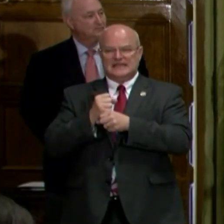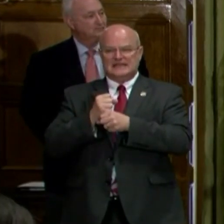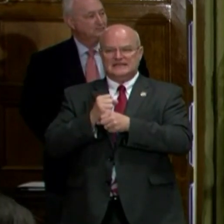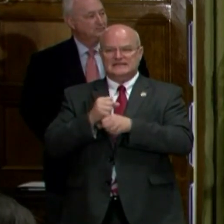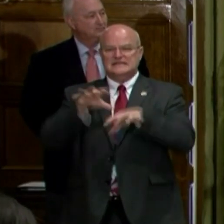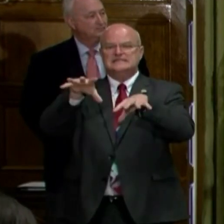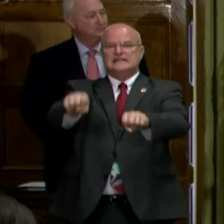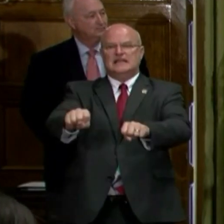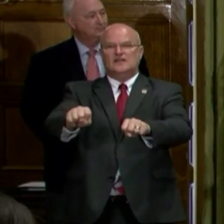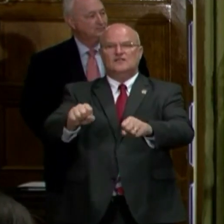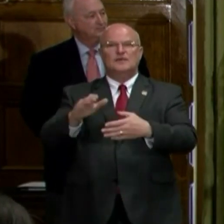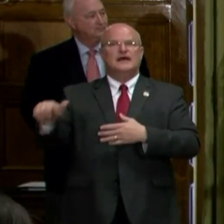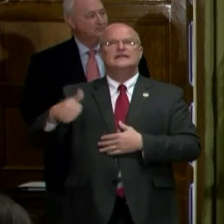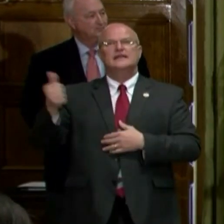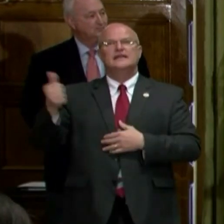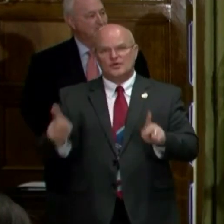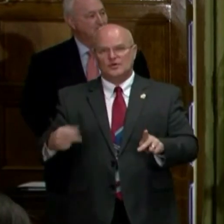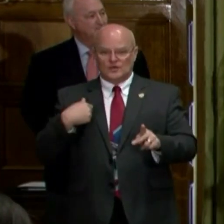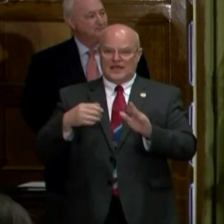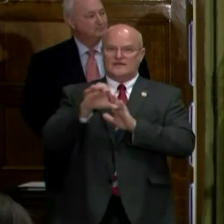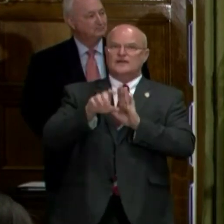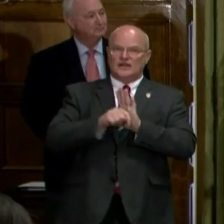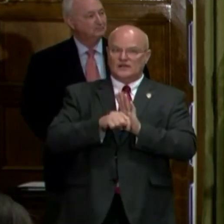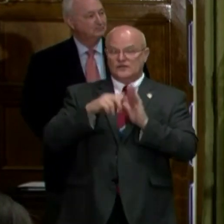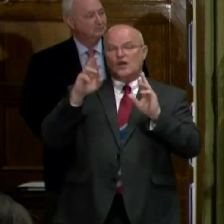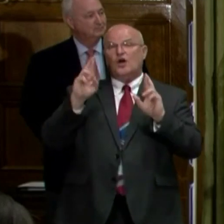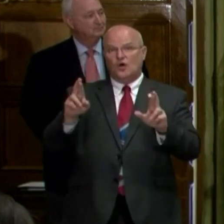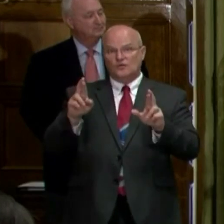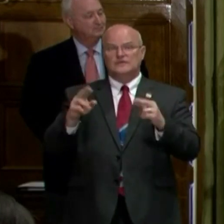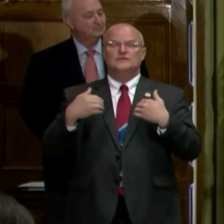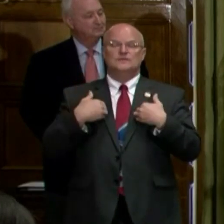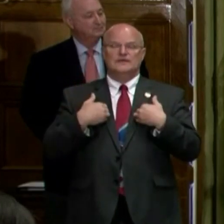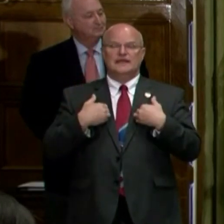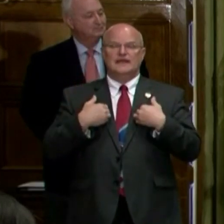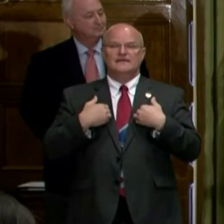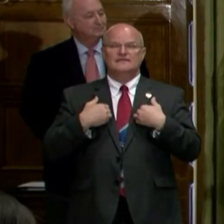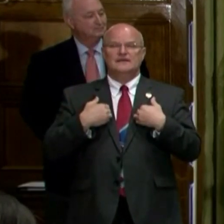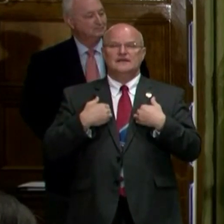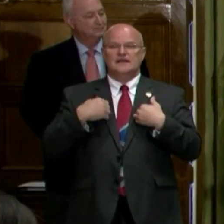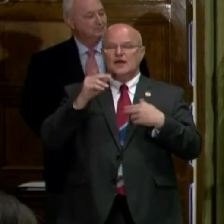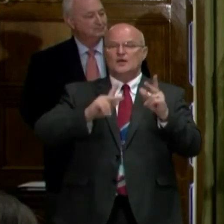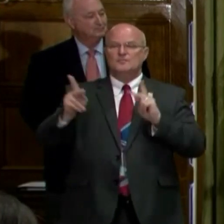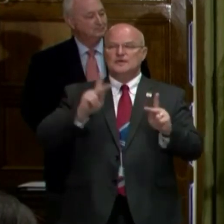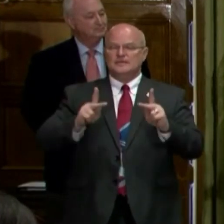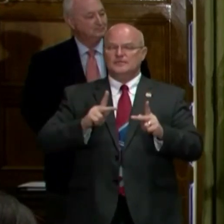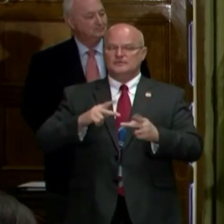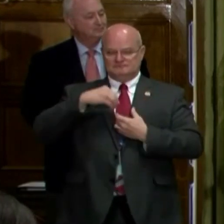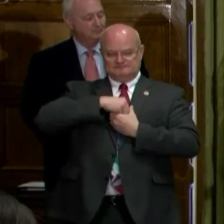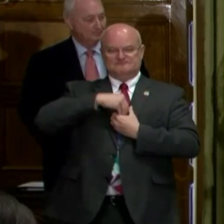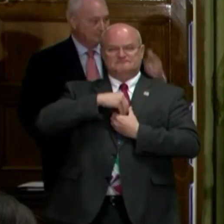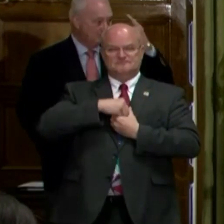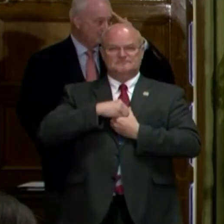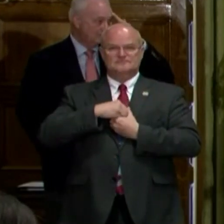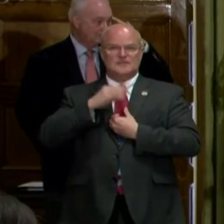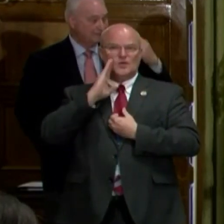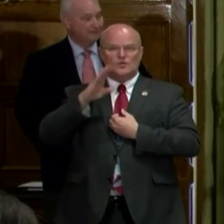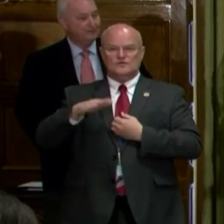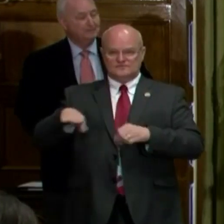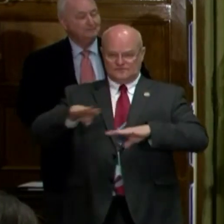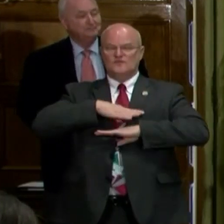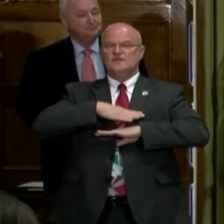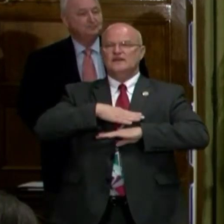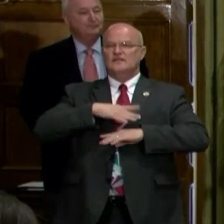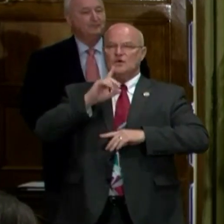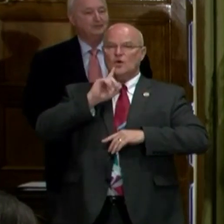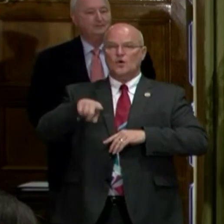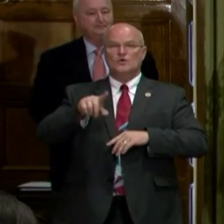Taken over by someone else. We got a contract. Hopefully, we've got people of integrity that's going to fulfill that order.